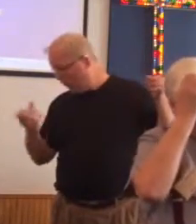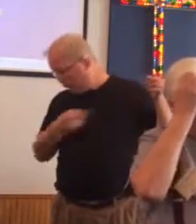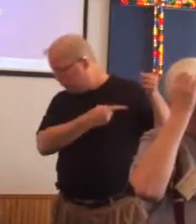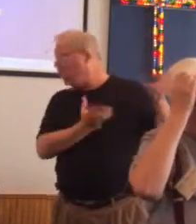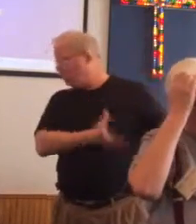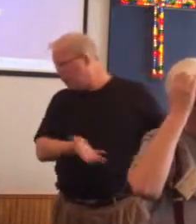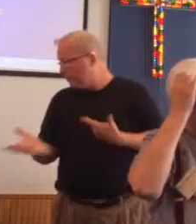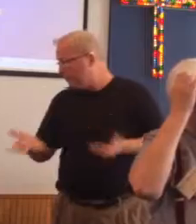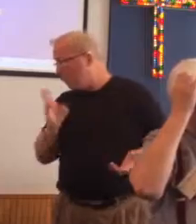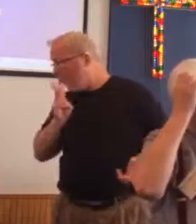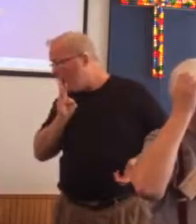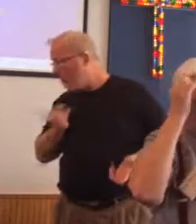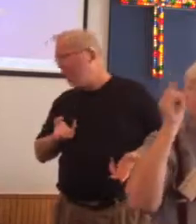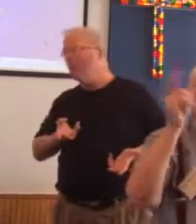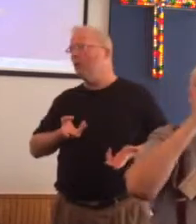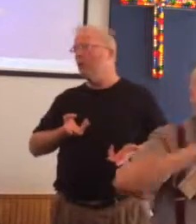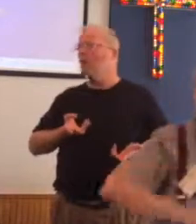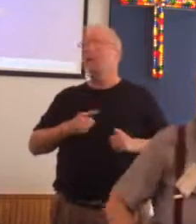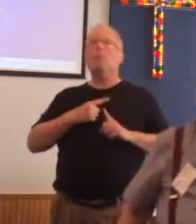Now,